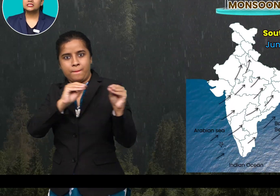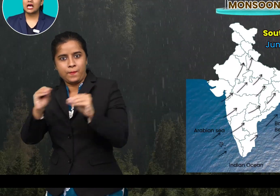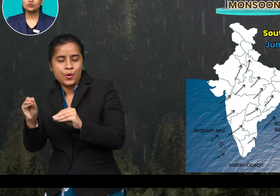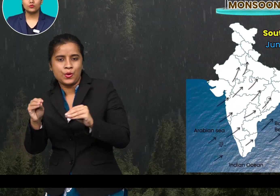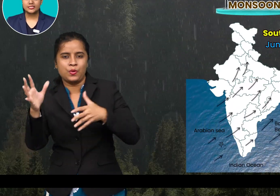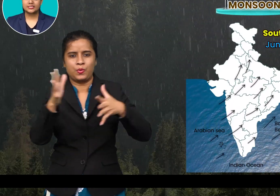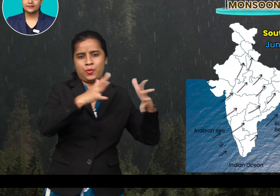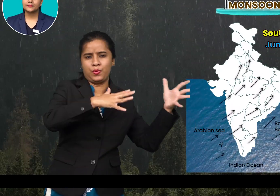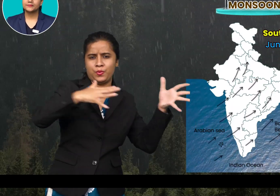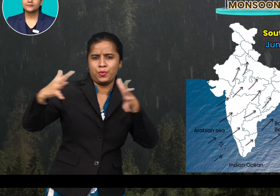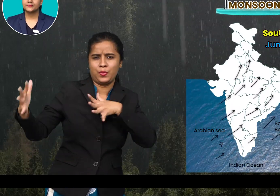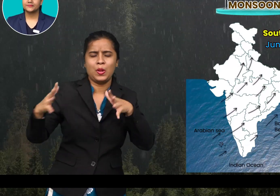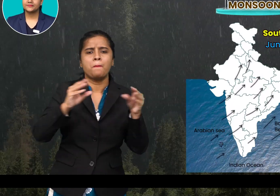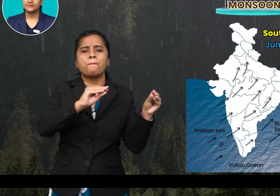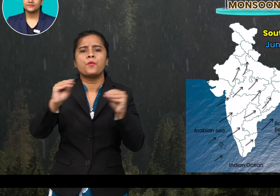the southwest.